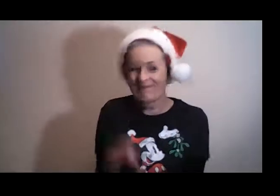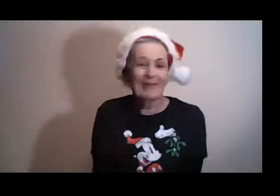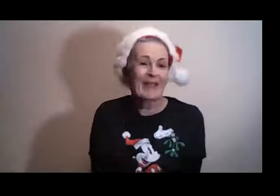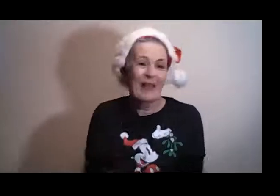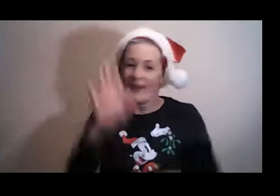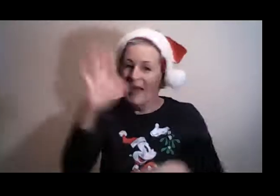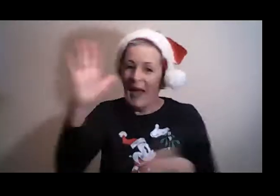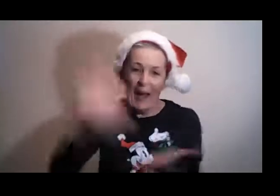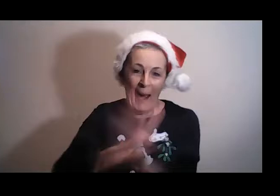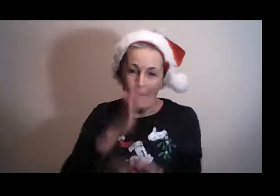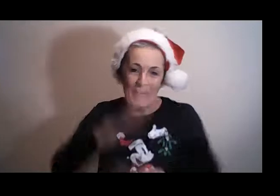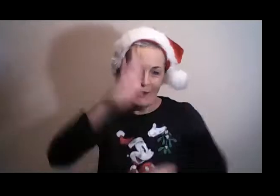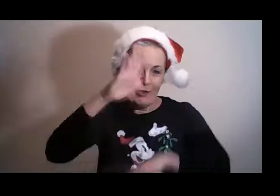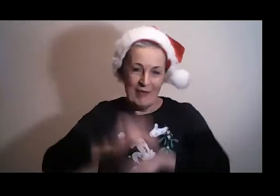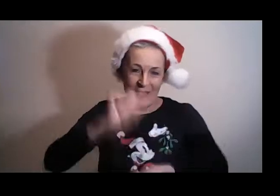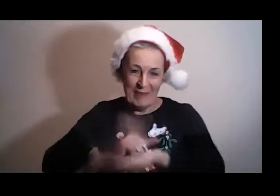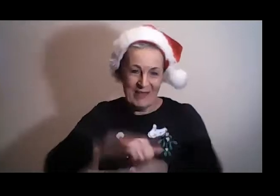Merry Christmas